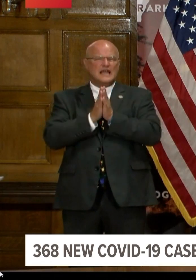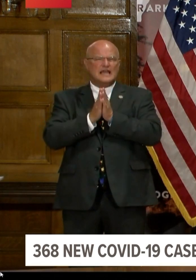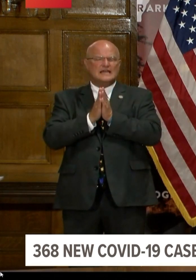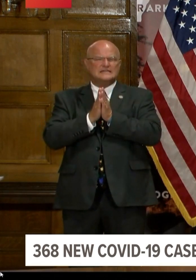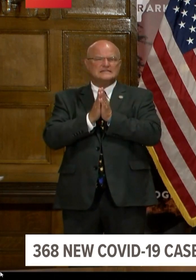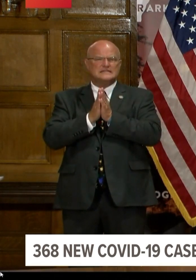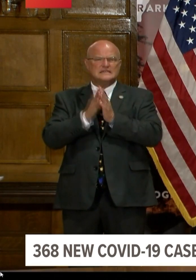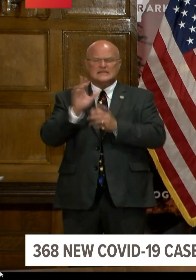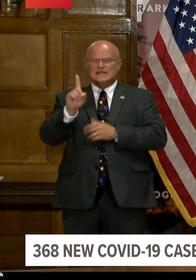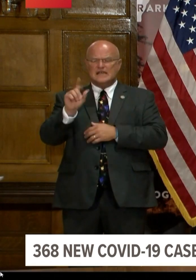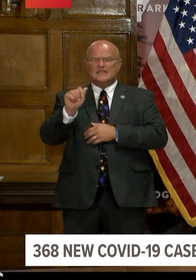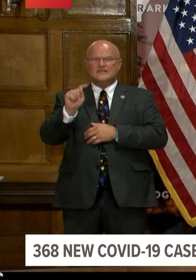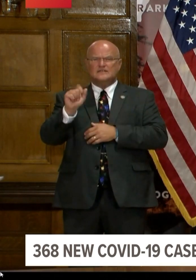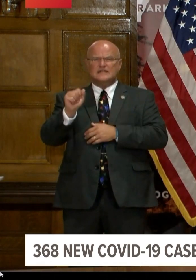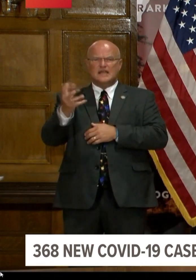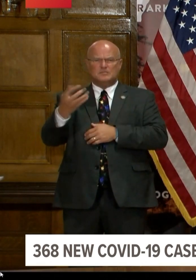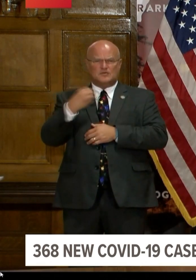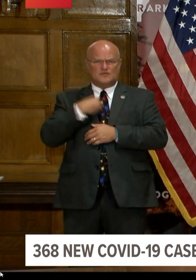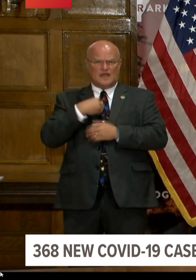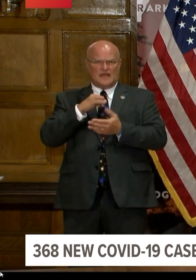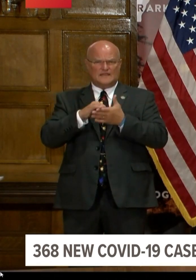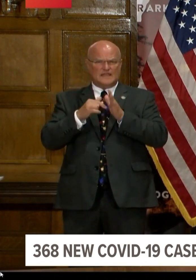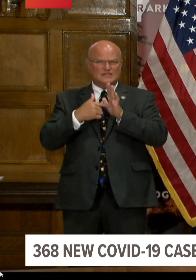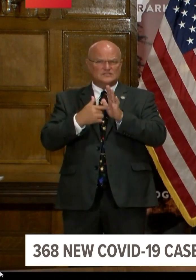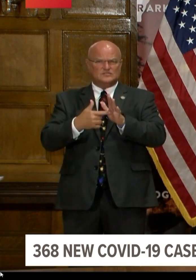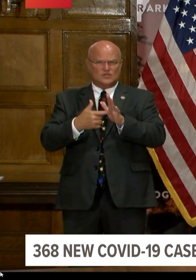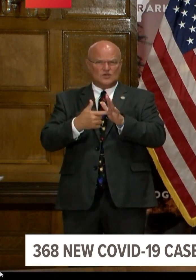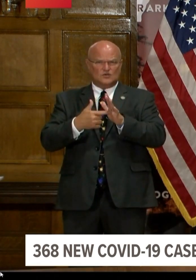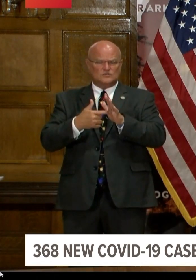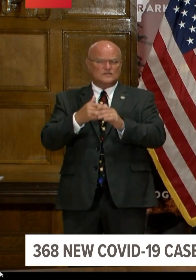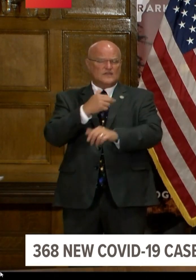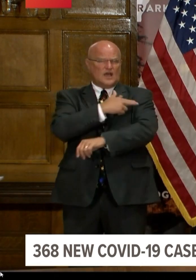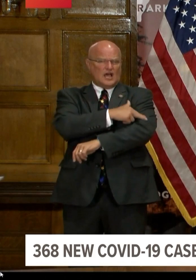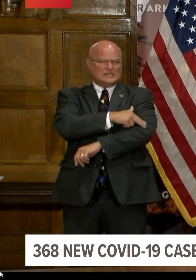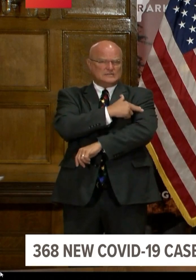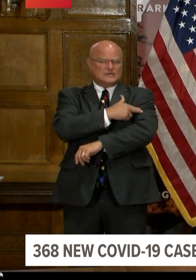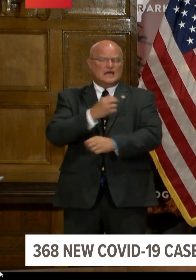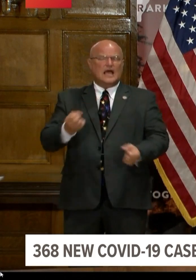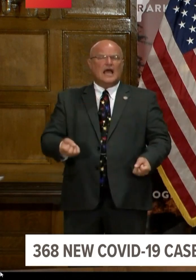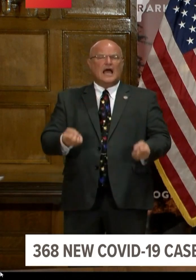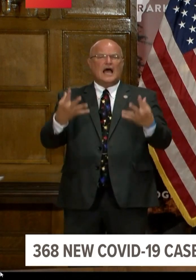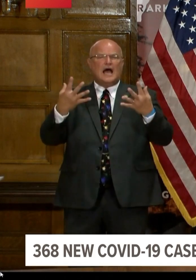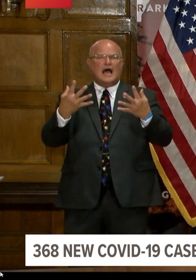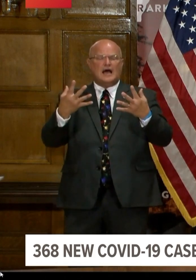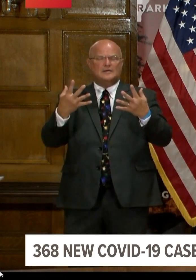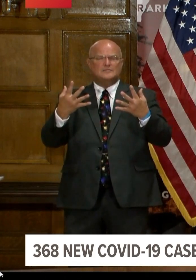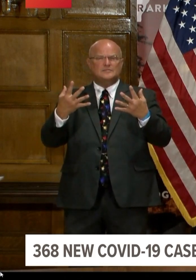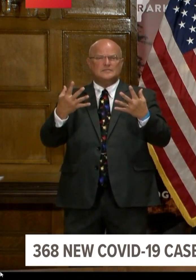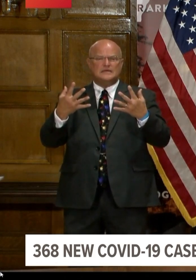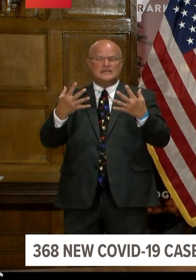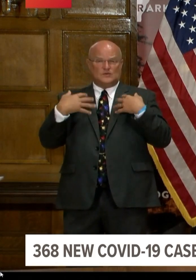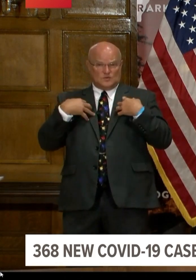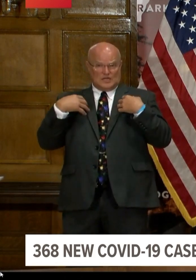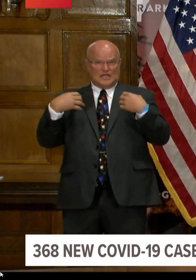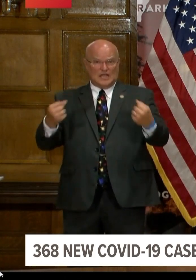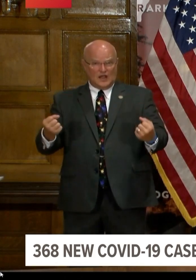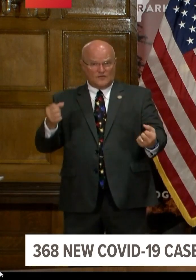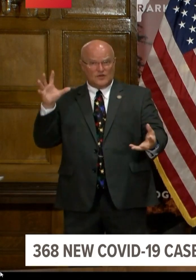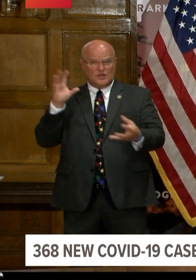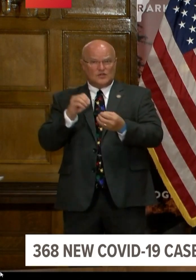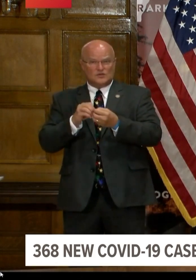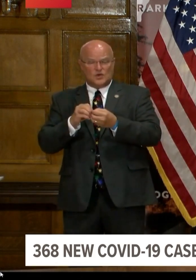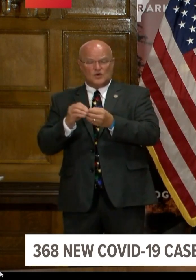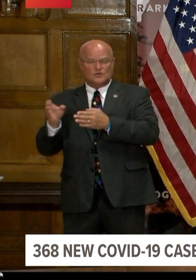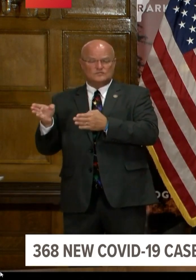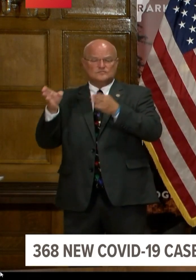is there data that's going to be provided that shows out of those hospitalizations, how many contributed to the recovery total versus how